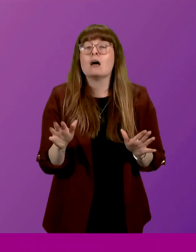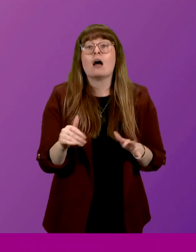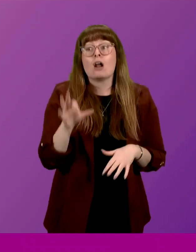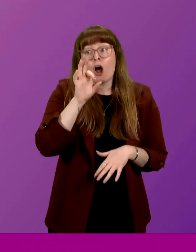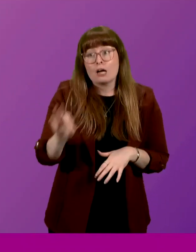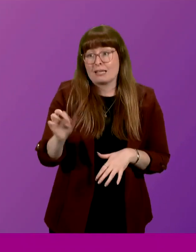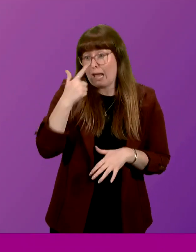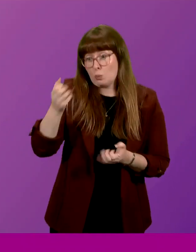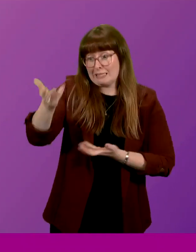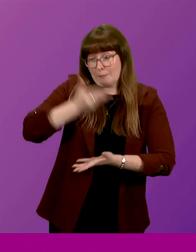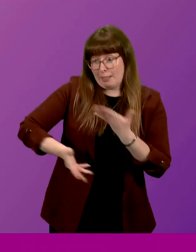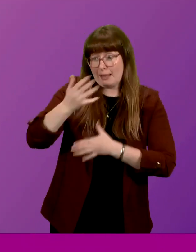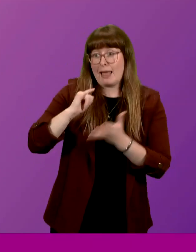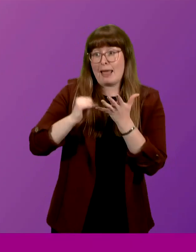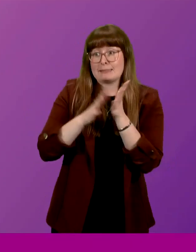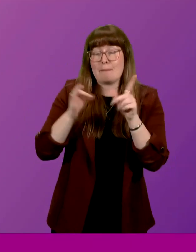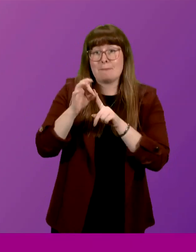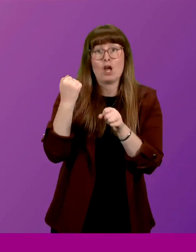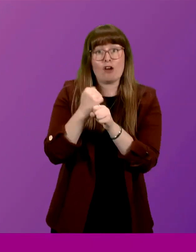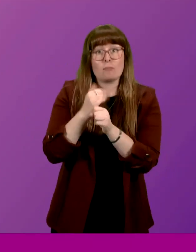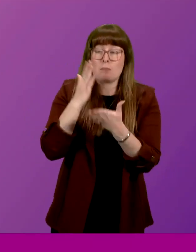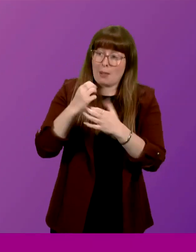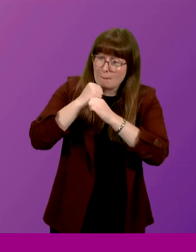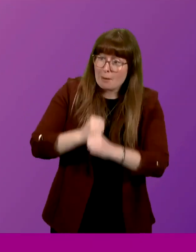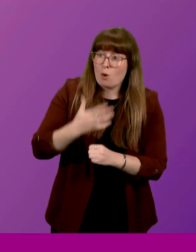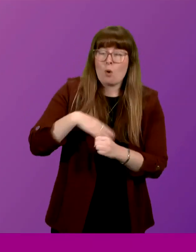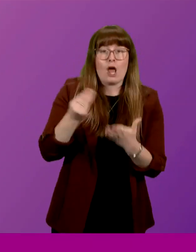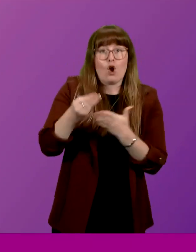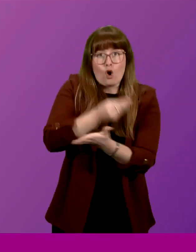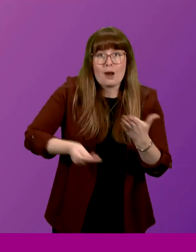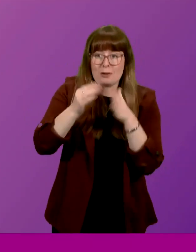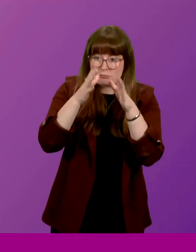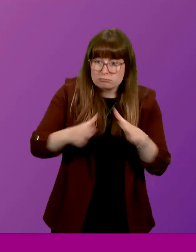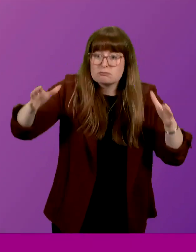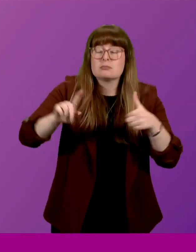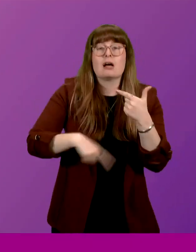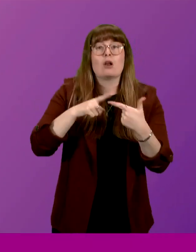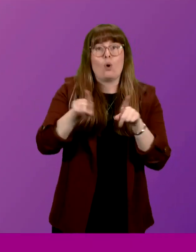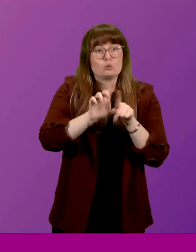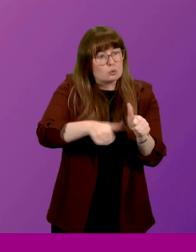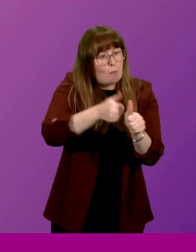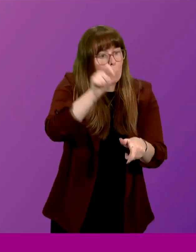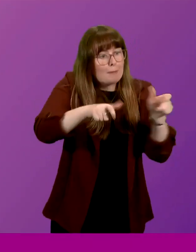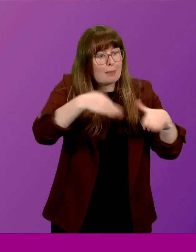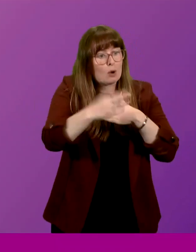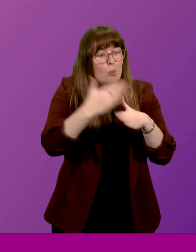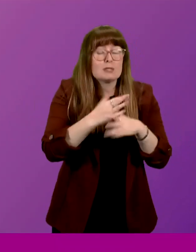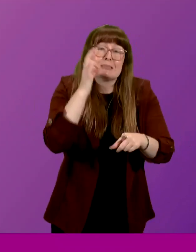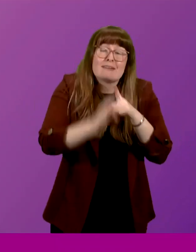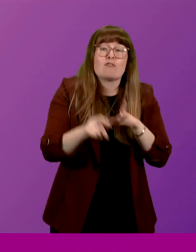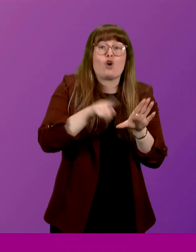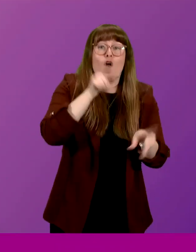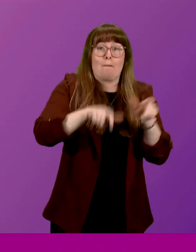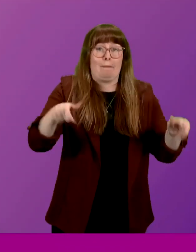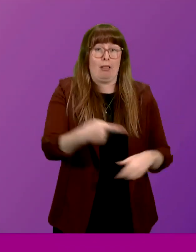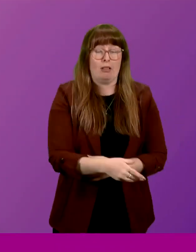Minister outline the SNP Government's commitment to growing Scotland's economy and supporting people into work, particularly our younger generation?